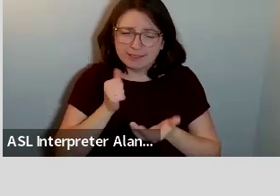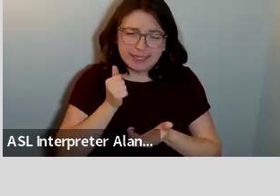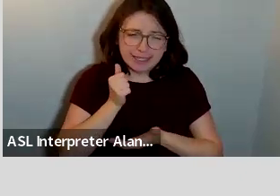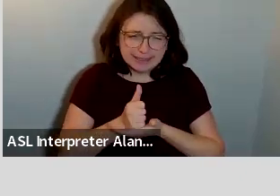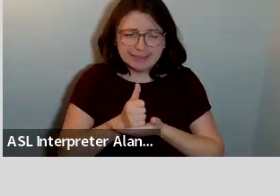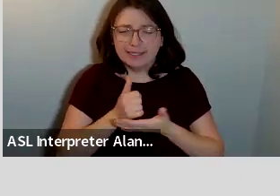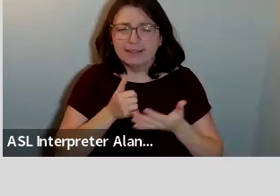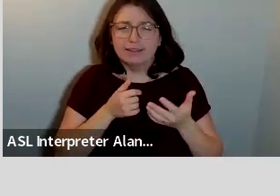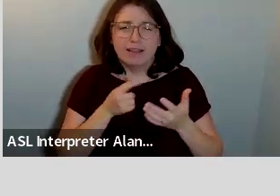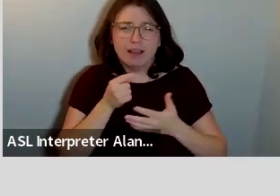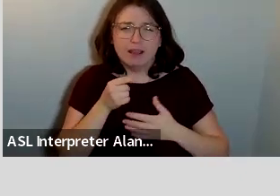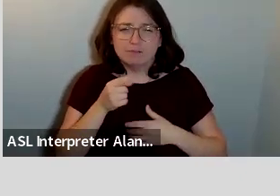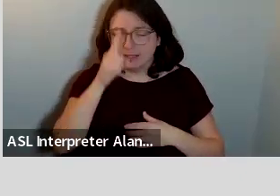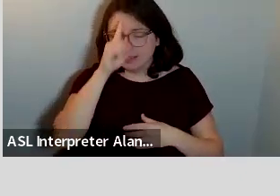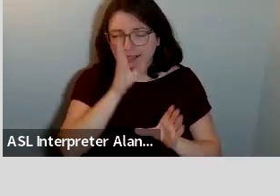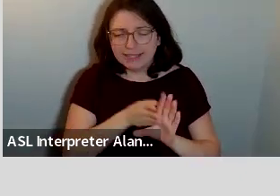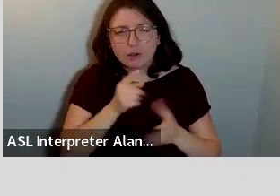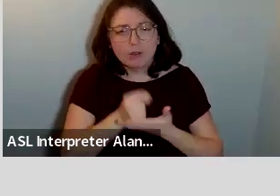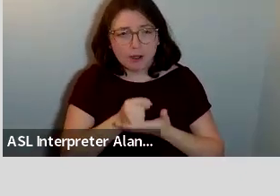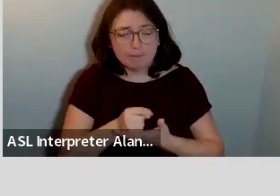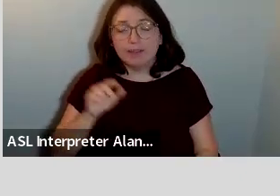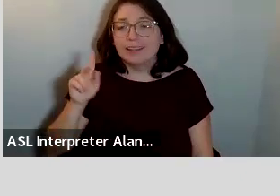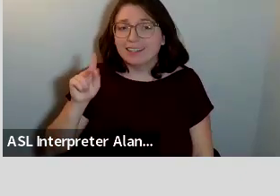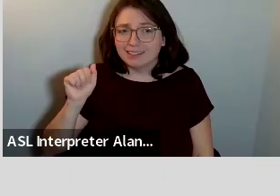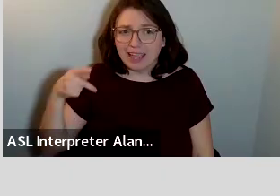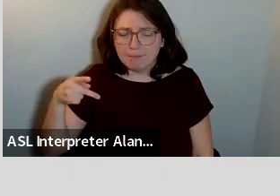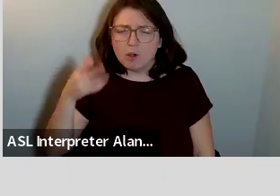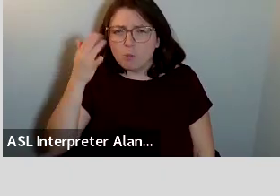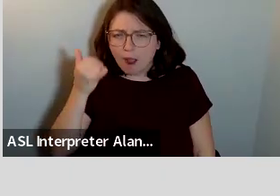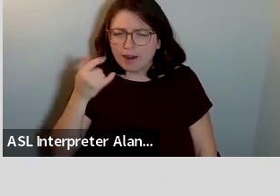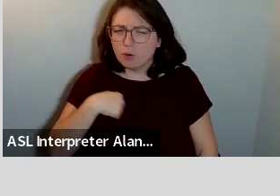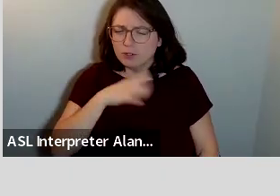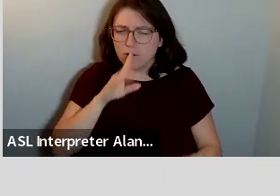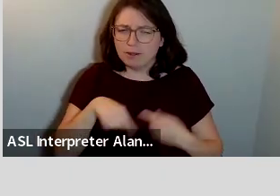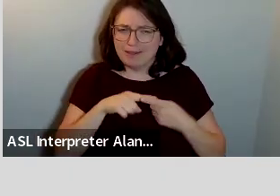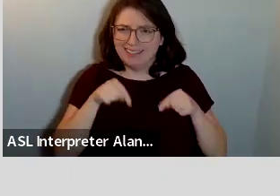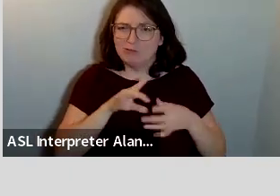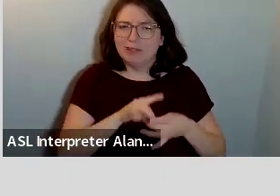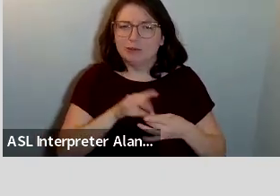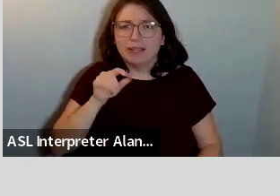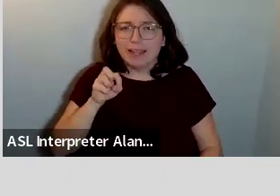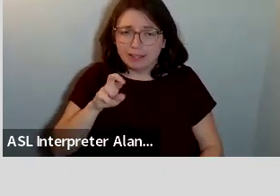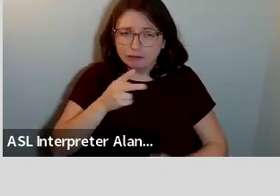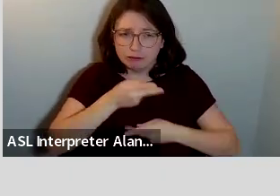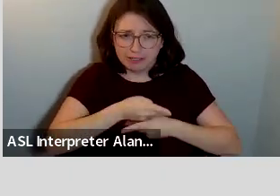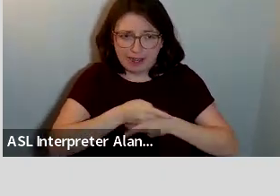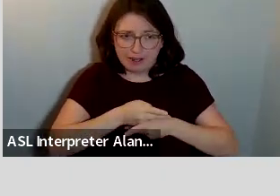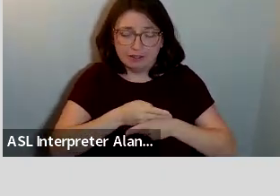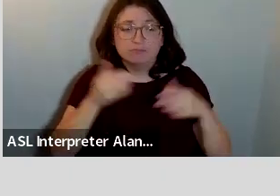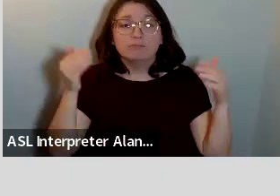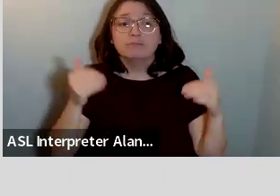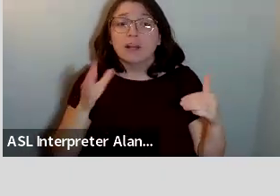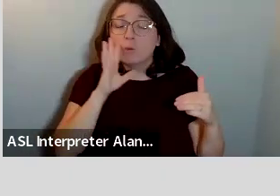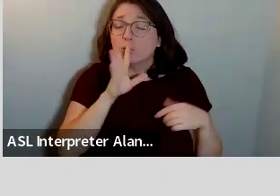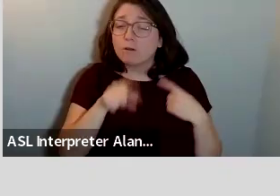KAP, particularly in the space of cancer care? I'll share a whirlwind tour of psychedelics